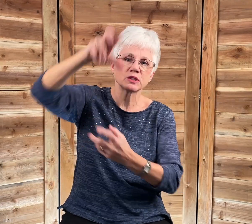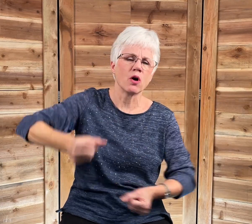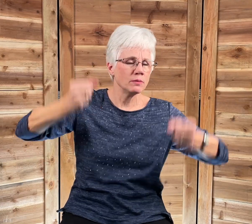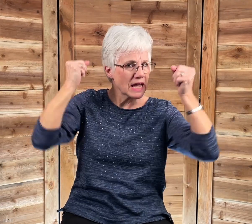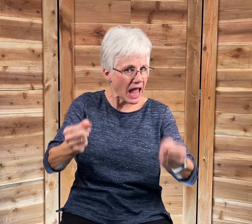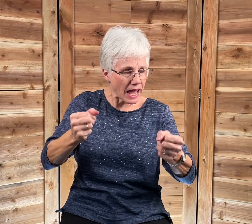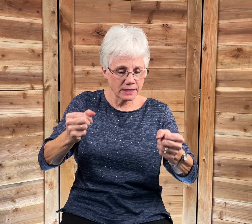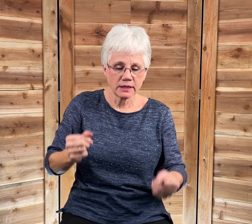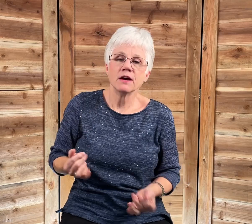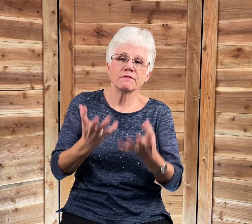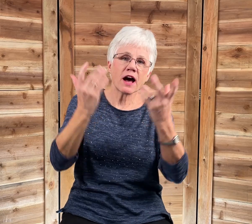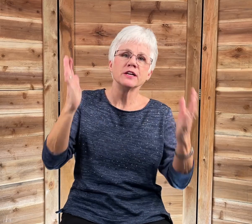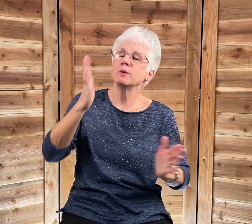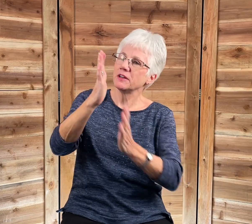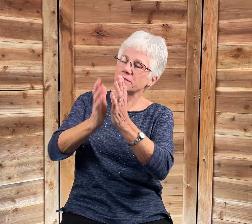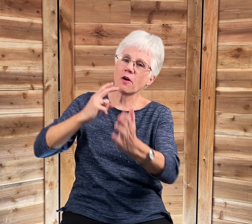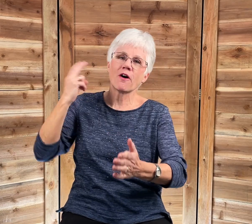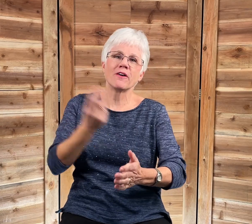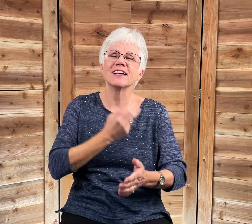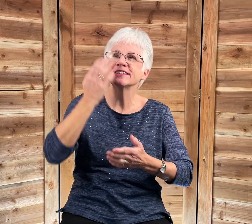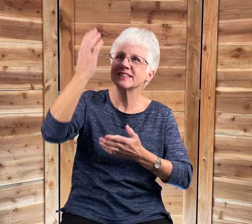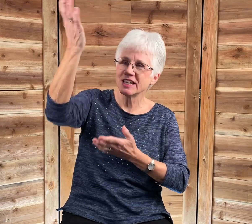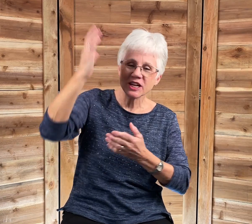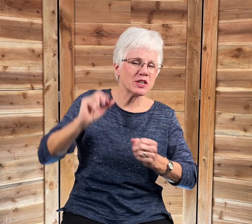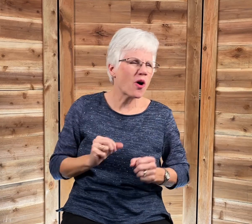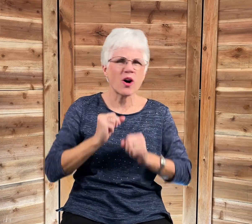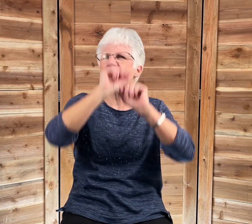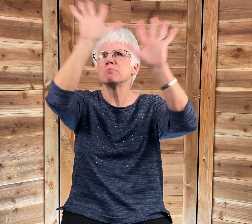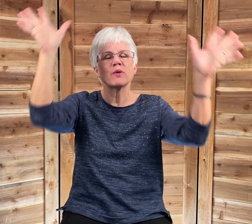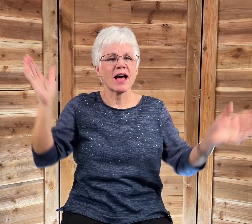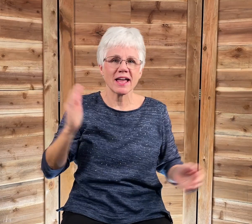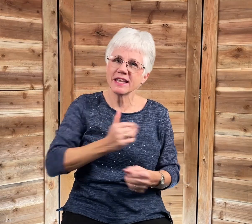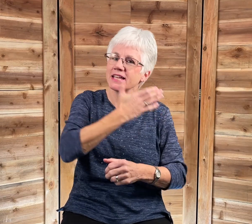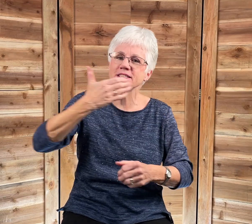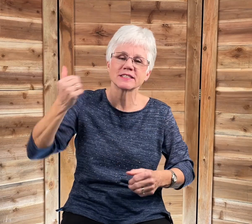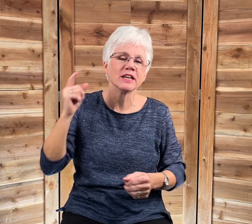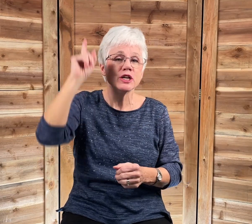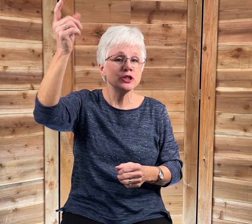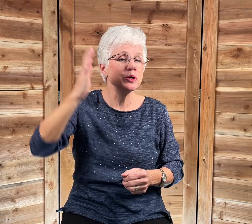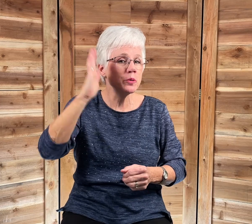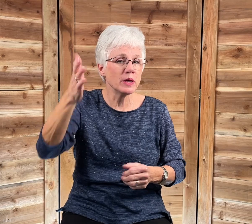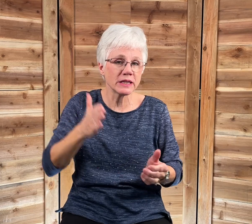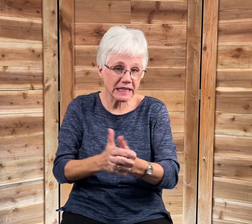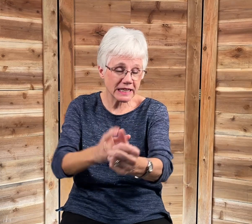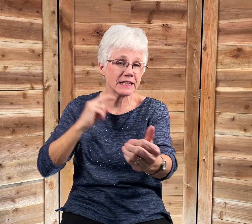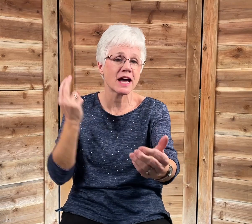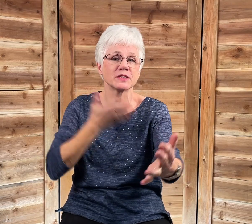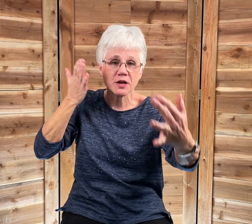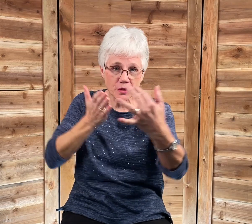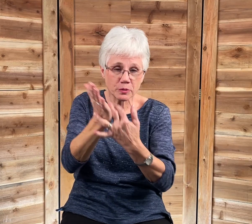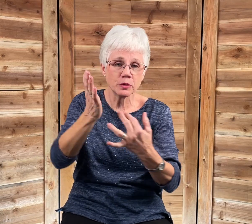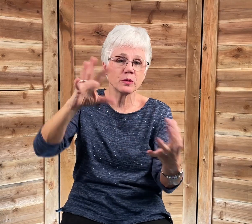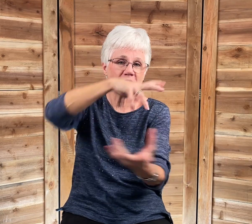the storms. Hey! Fire before us, you're the brightest, you will lead